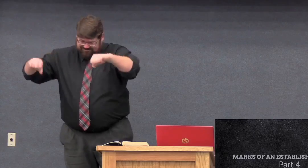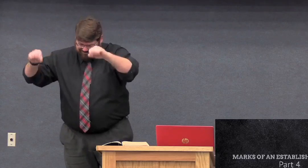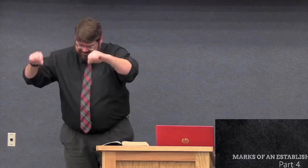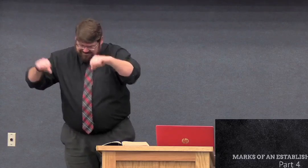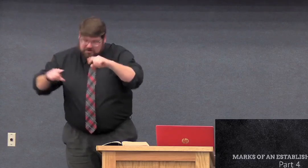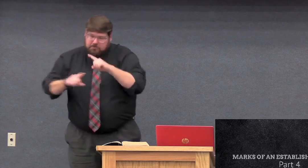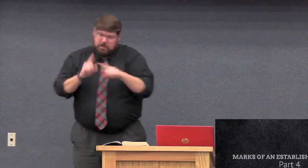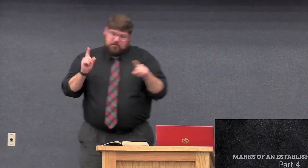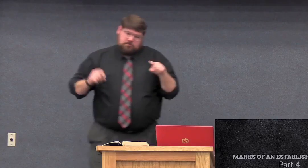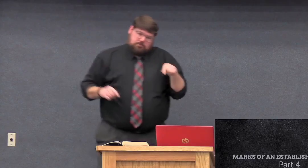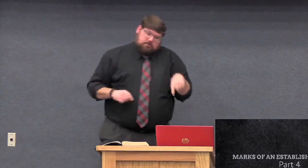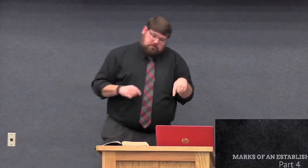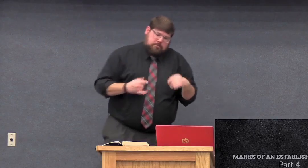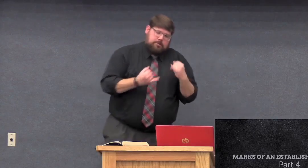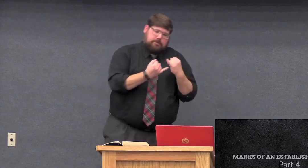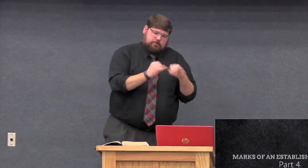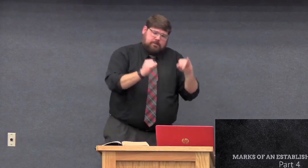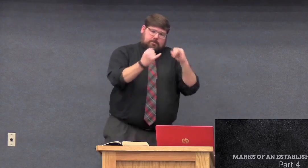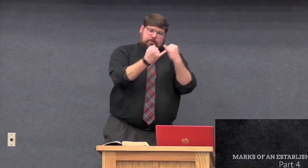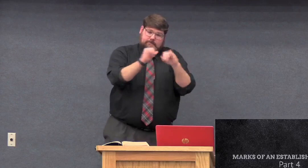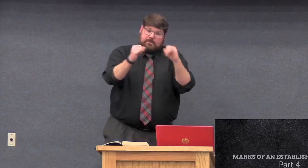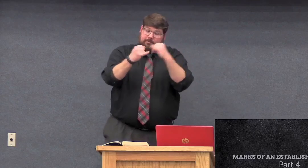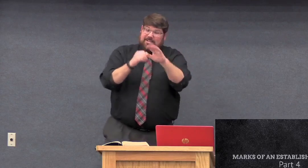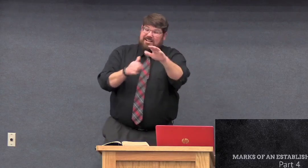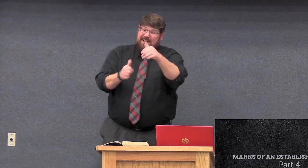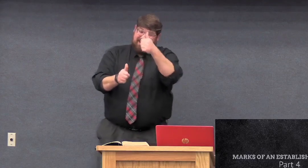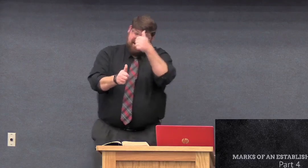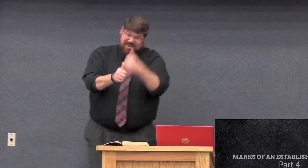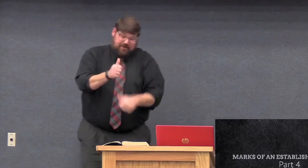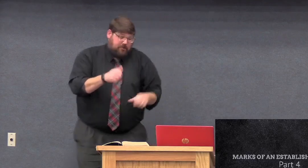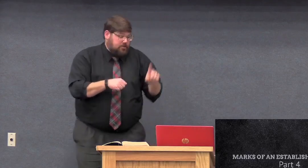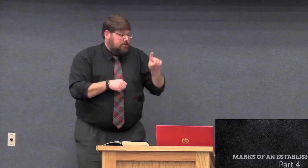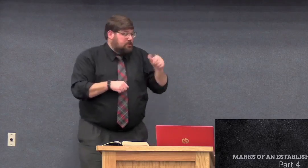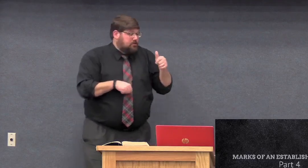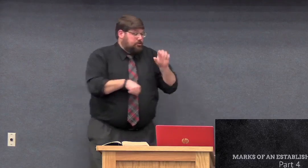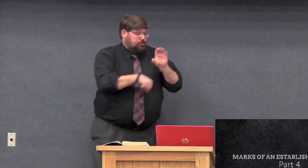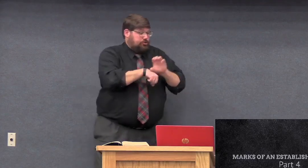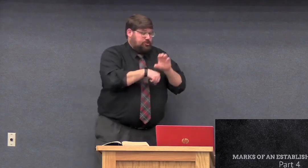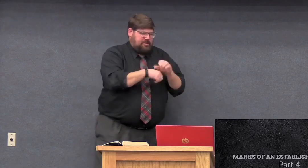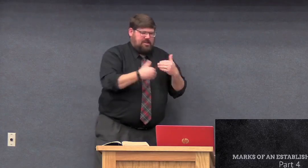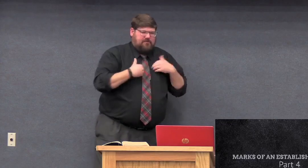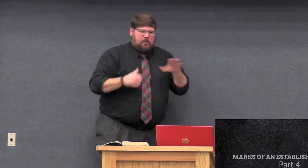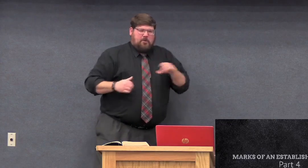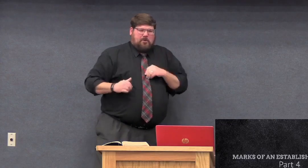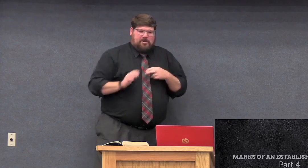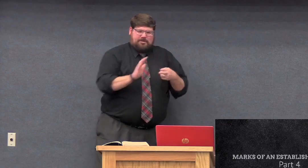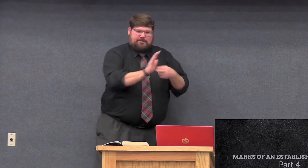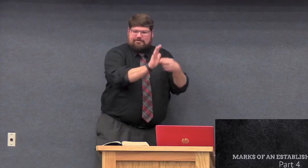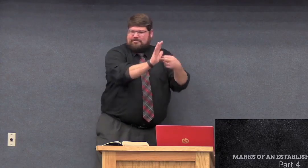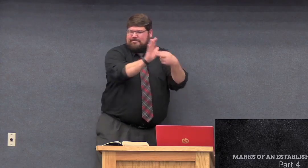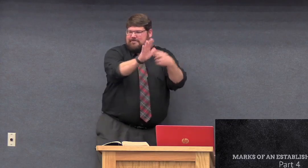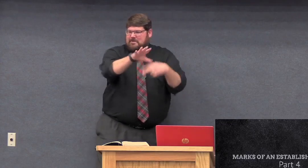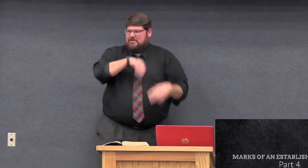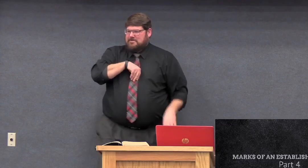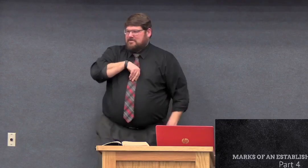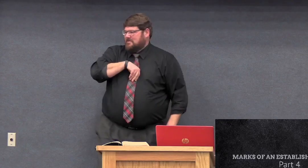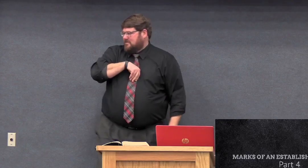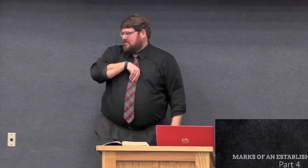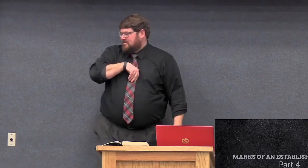have needs. And there are all different kinds of churches out there, yes, but the kind of church we belong to is an independent